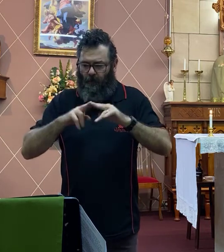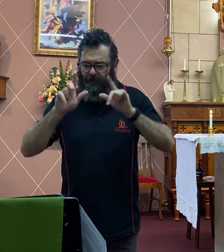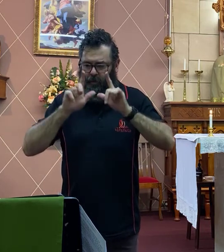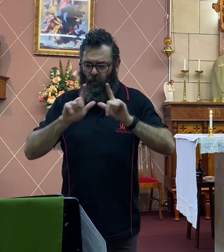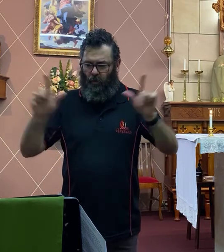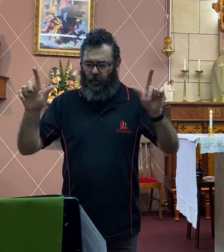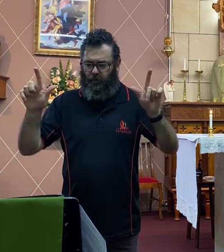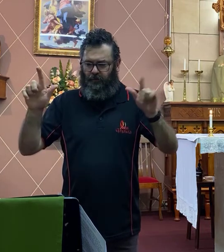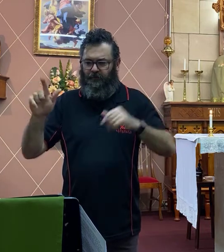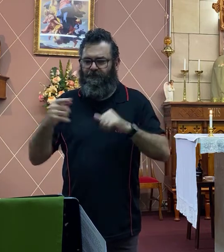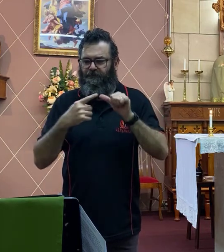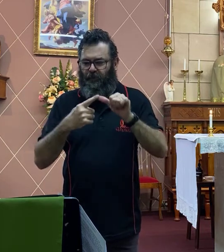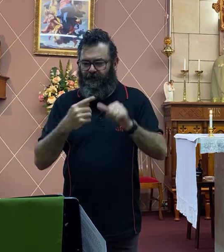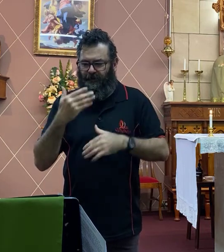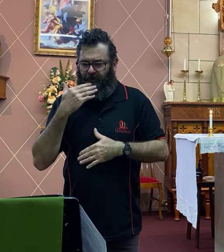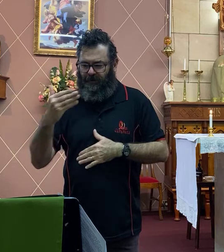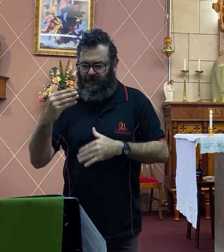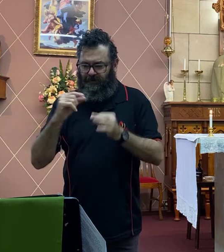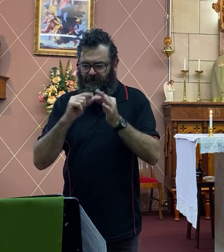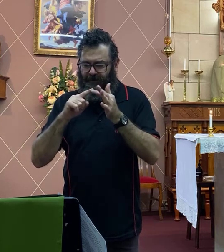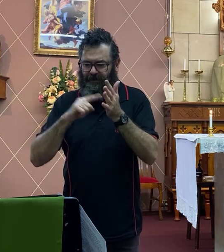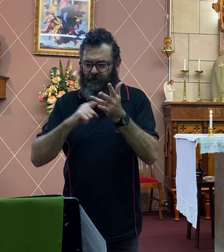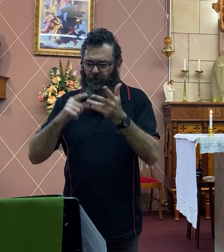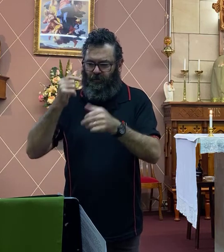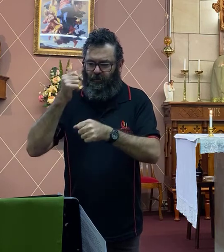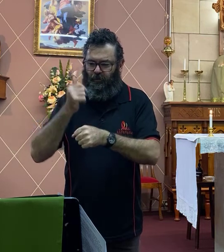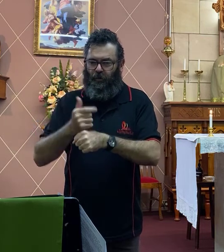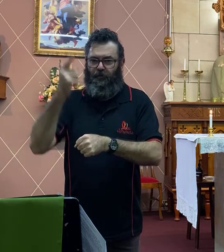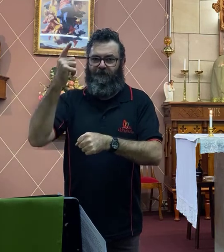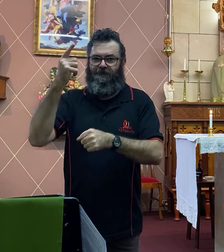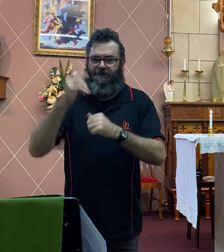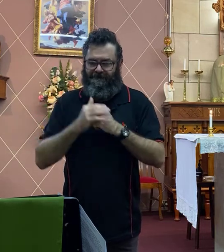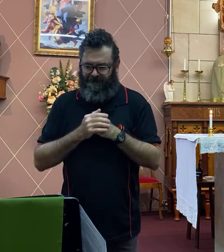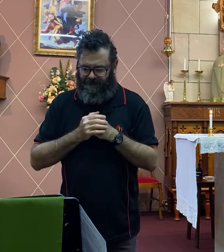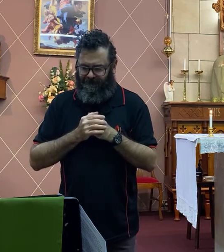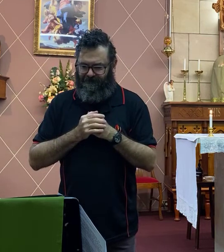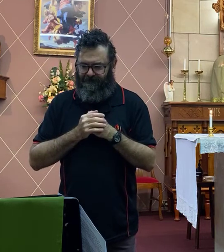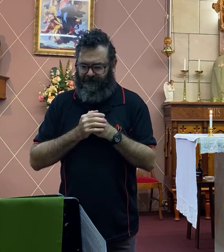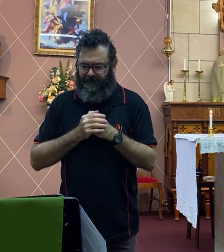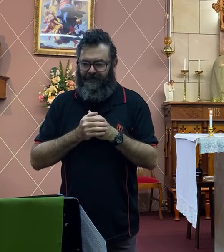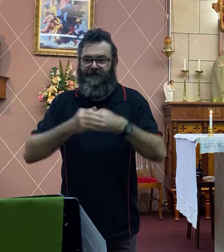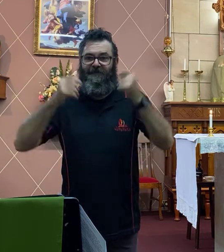This is the word of the Lord. Thanks be to God.